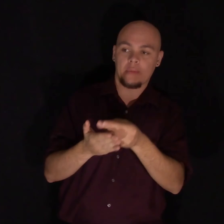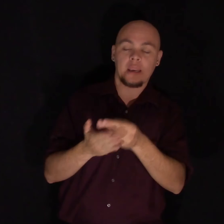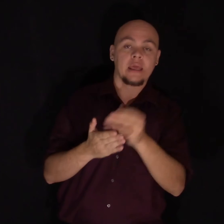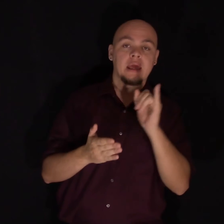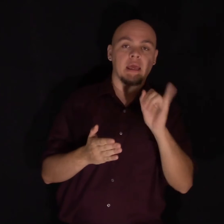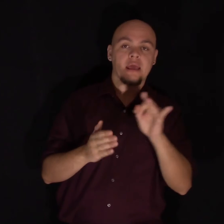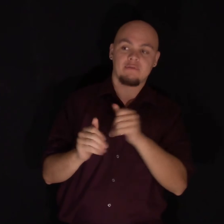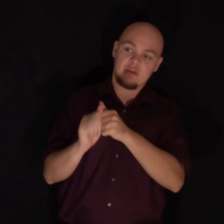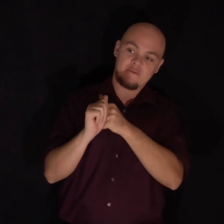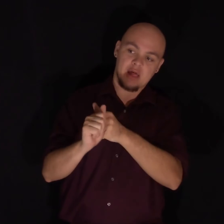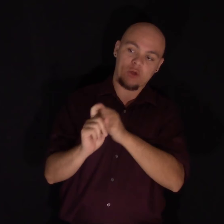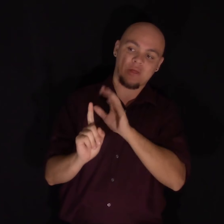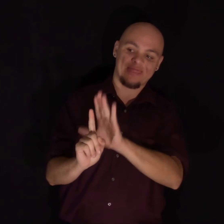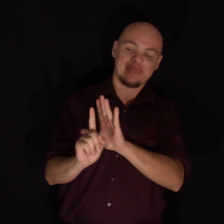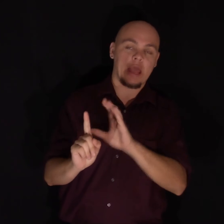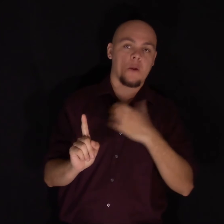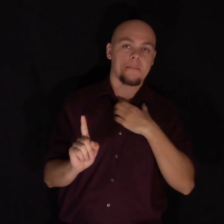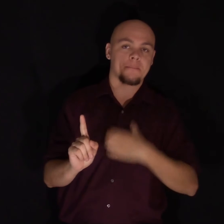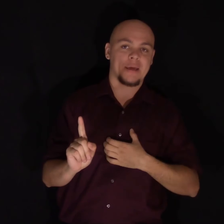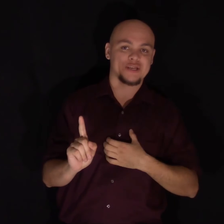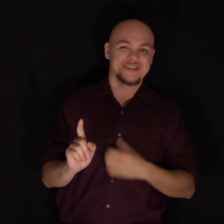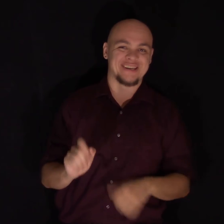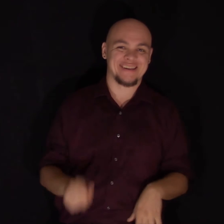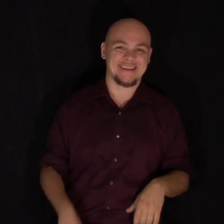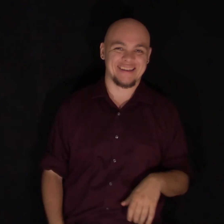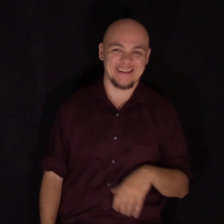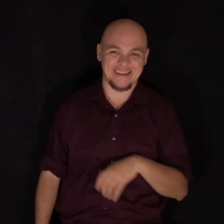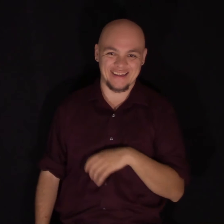following their passion.